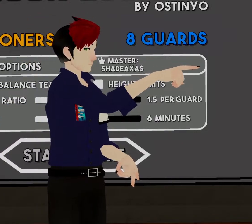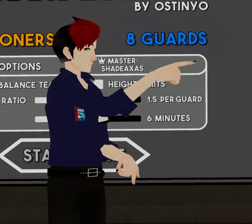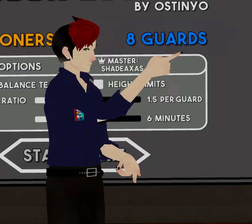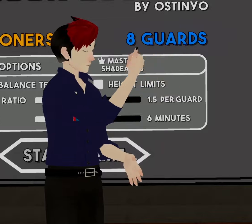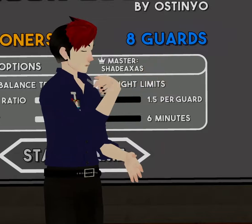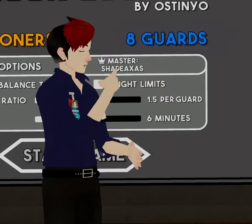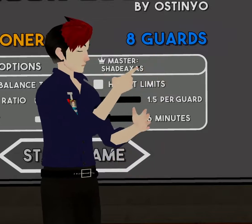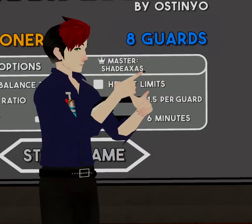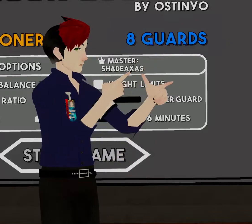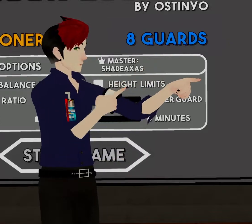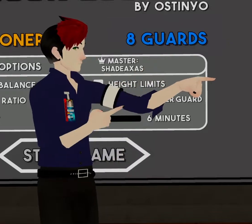You had a question, right?